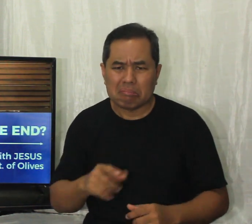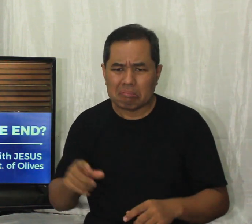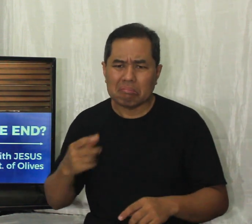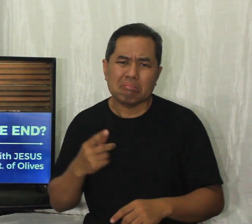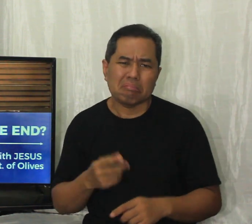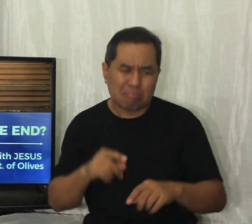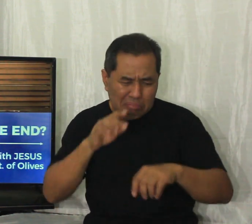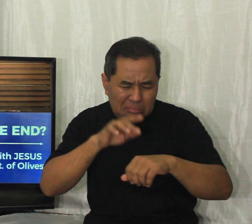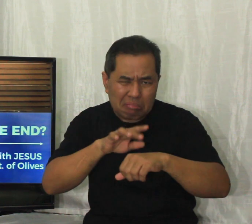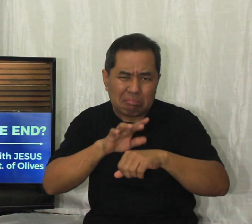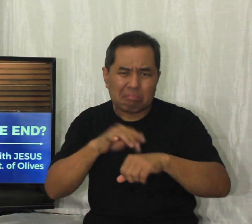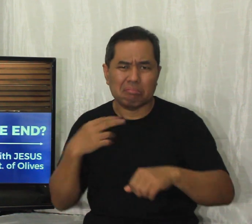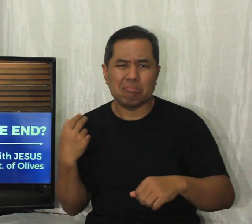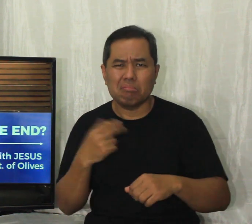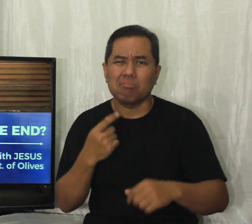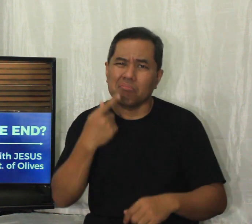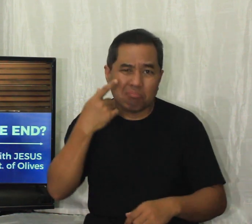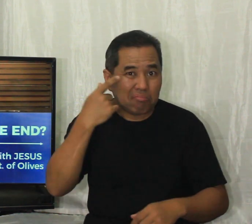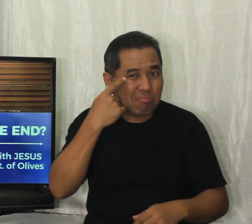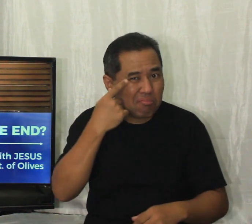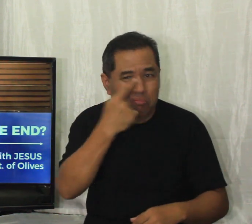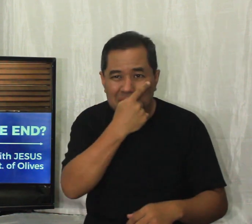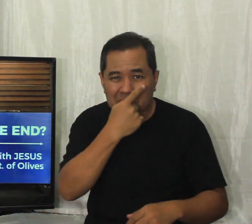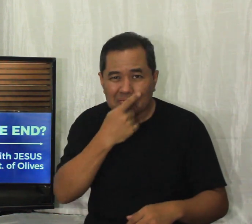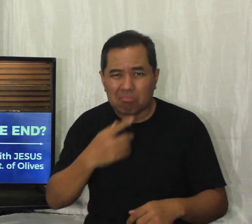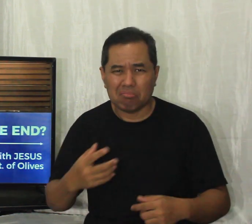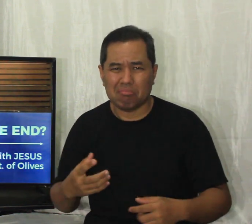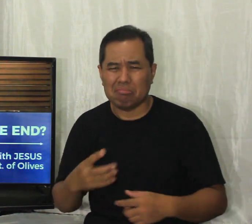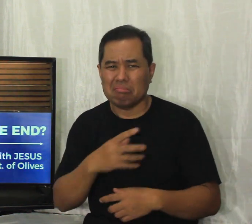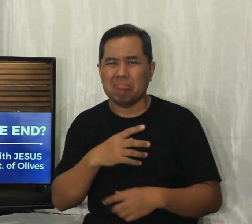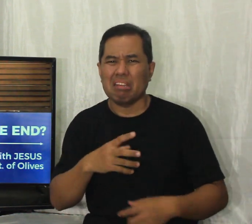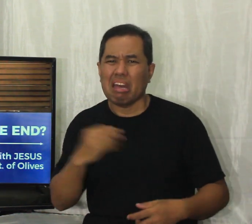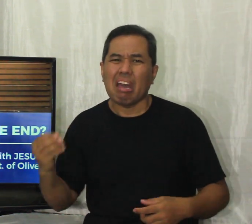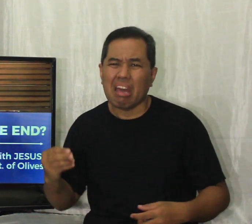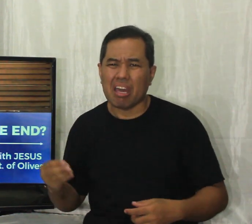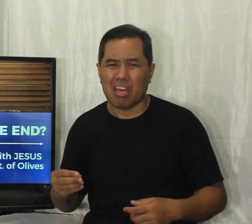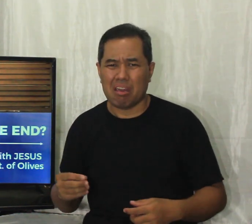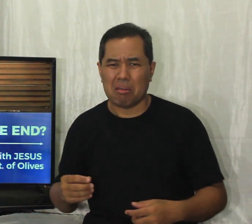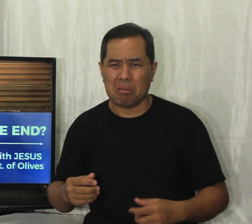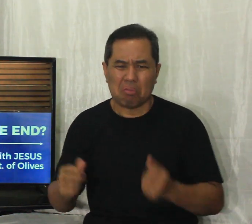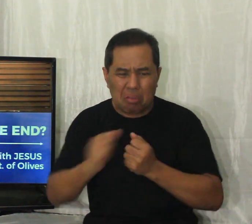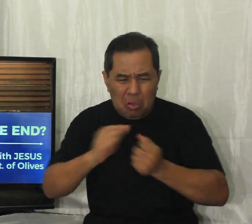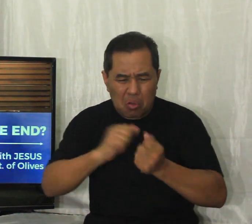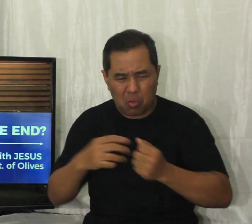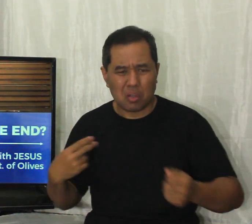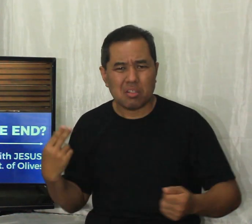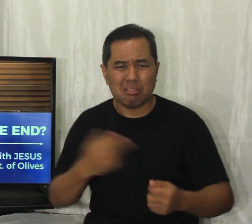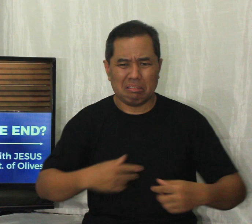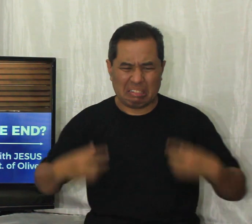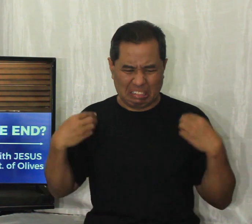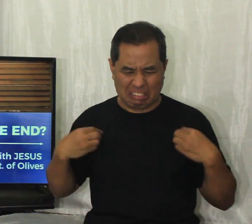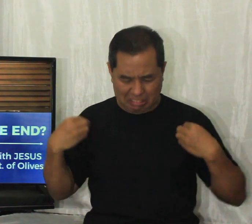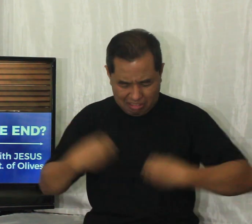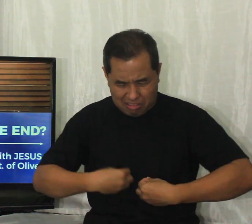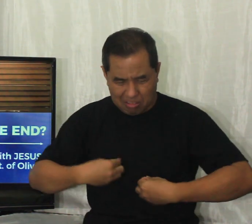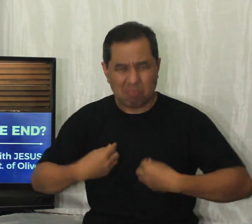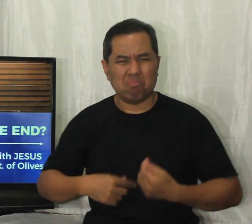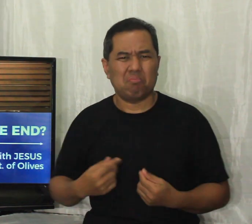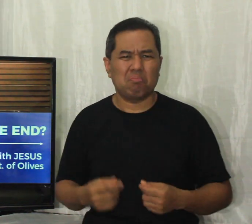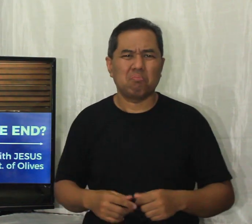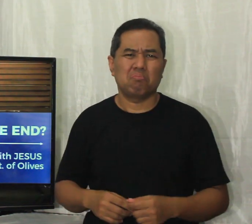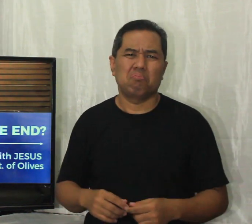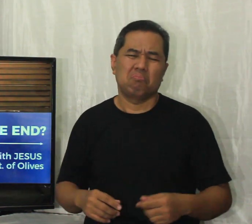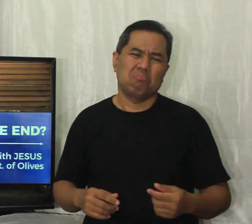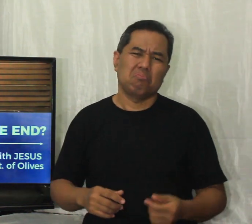and wash our clothes right away to eliminate contamination from this virus. Knowing this